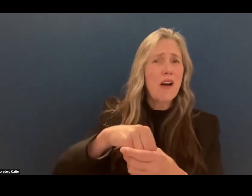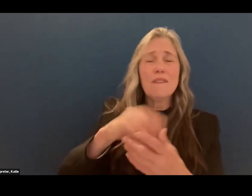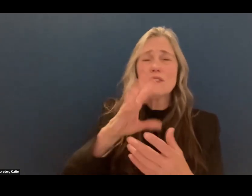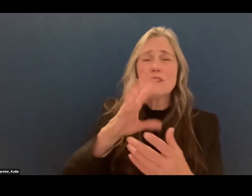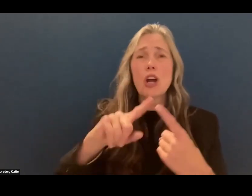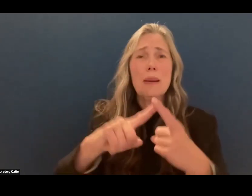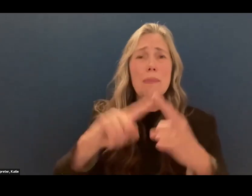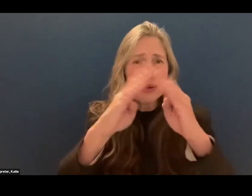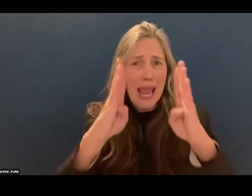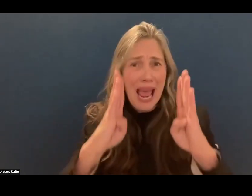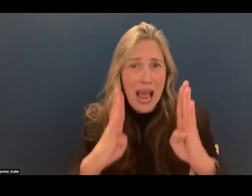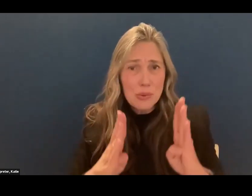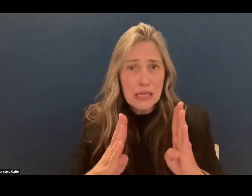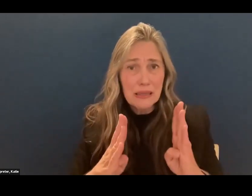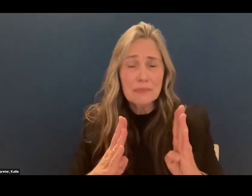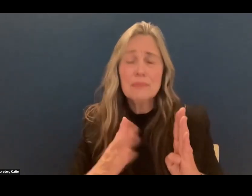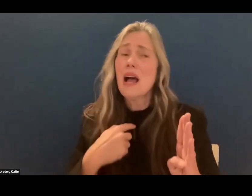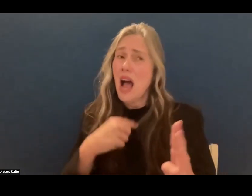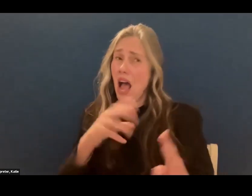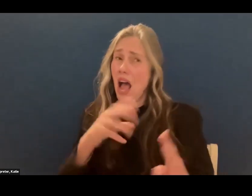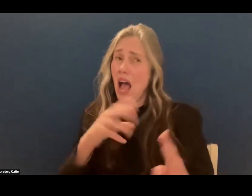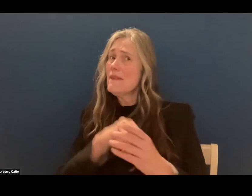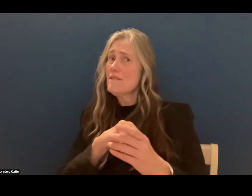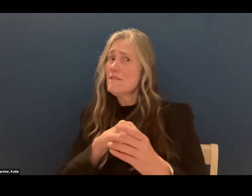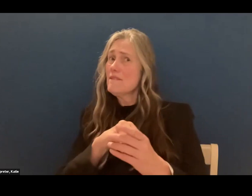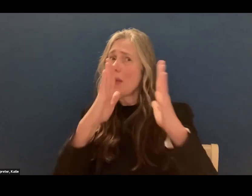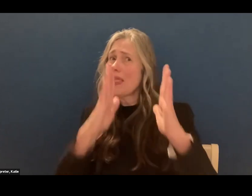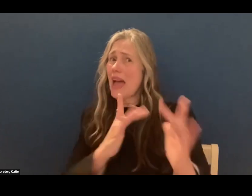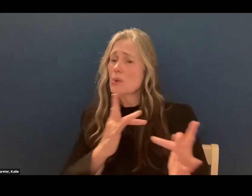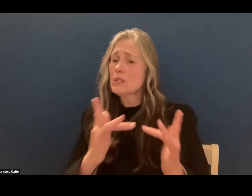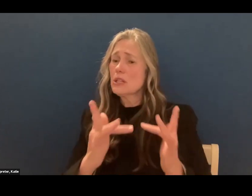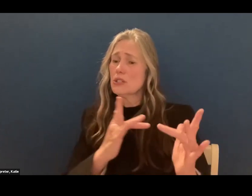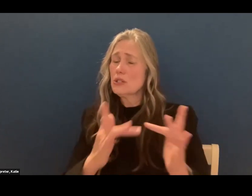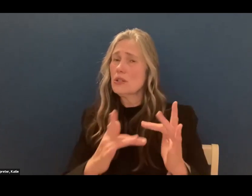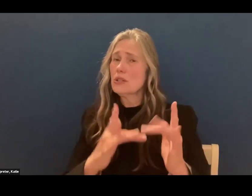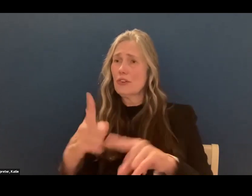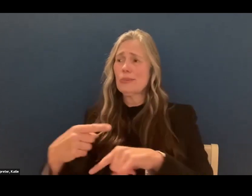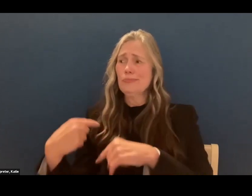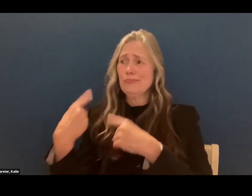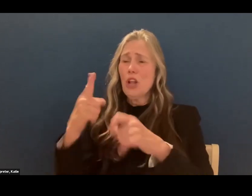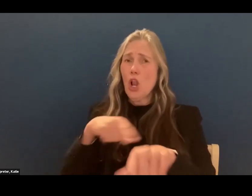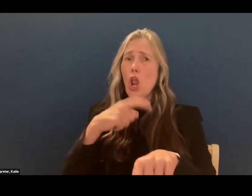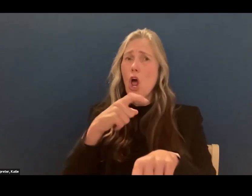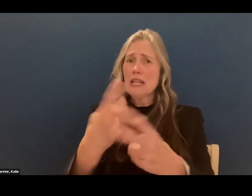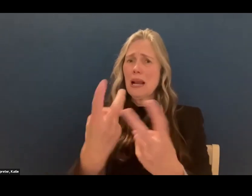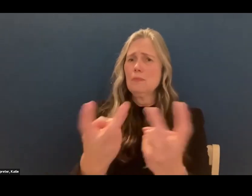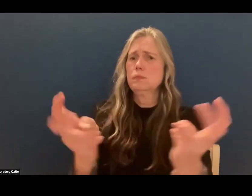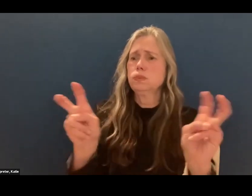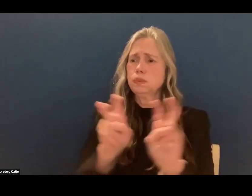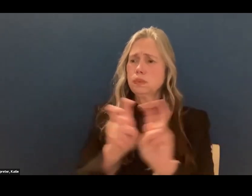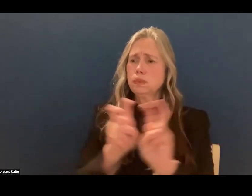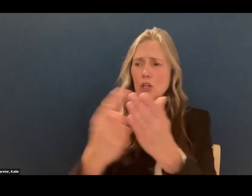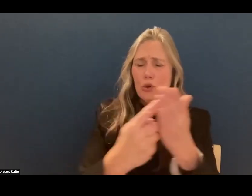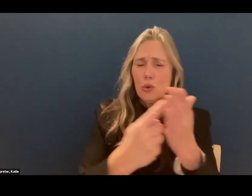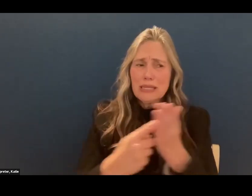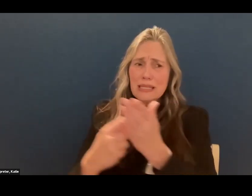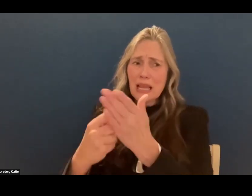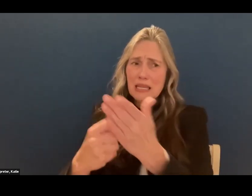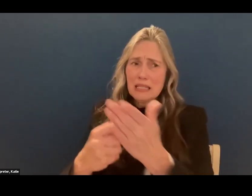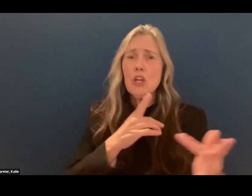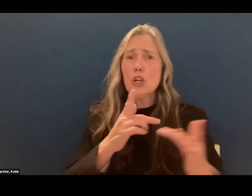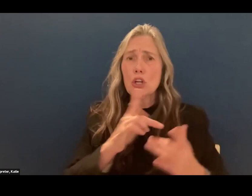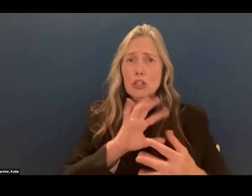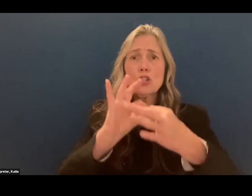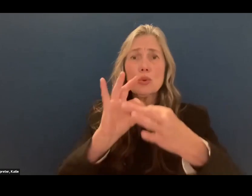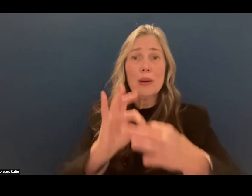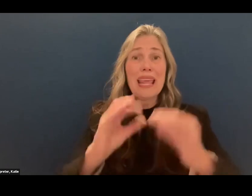conversation. It's a conversation I've been involved in for a number of years, and I think having you at the table is right where you should be. And so I